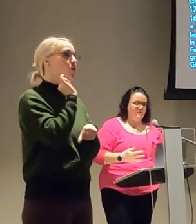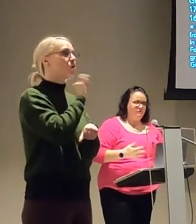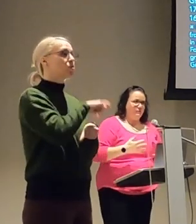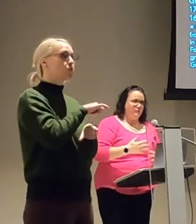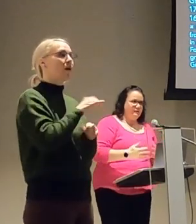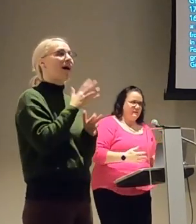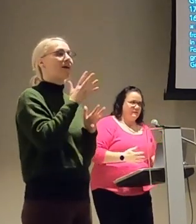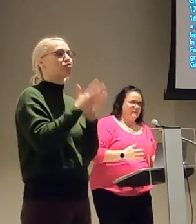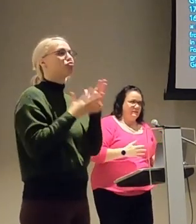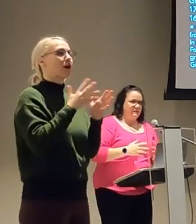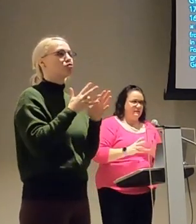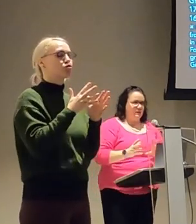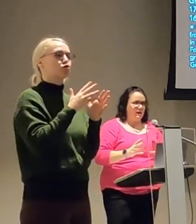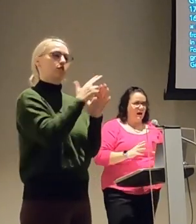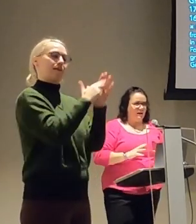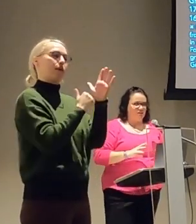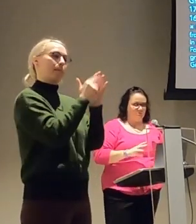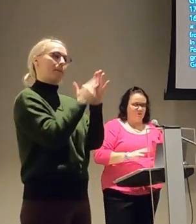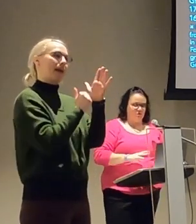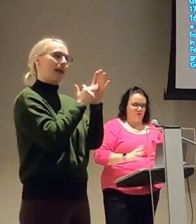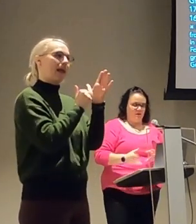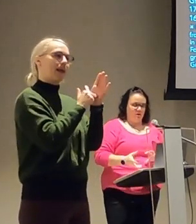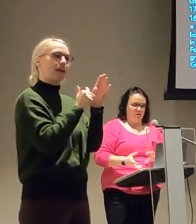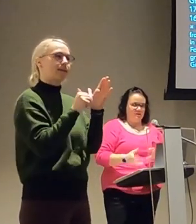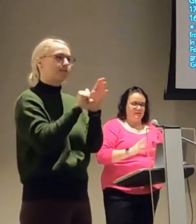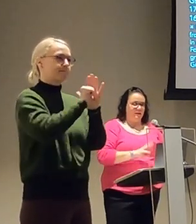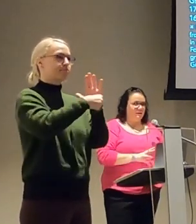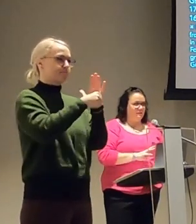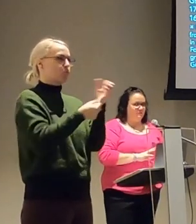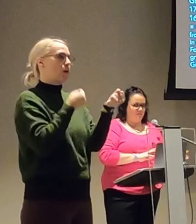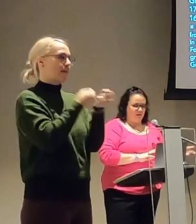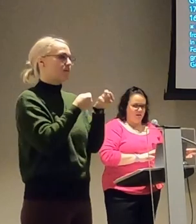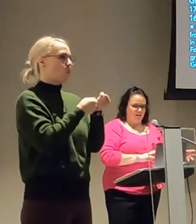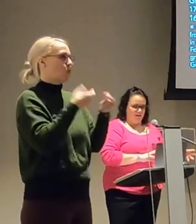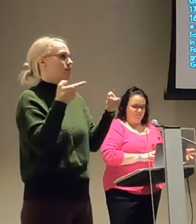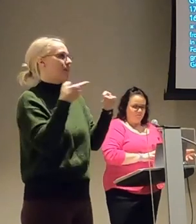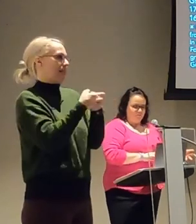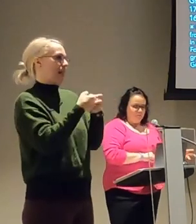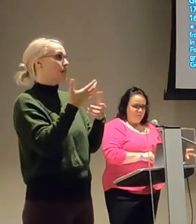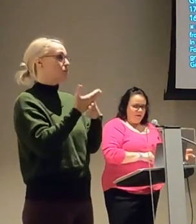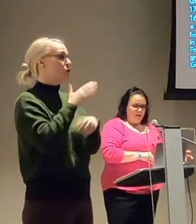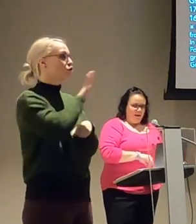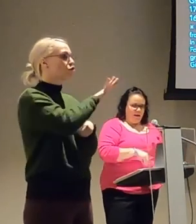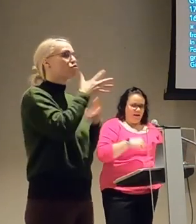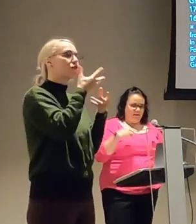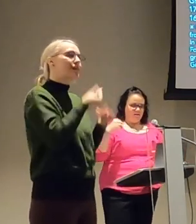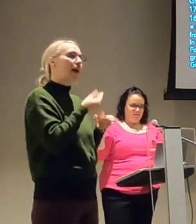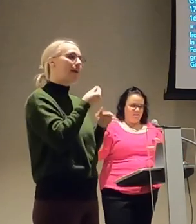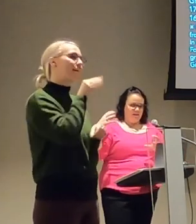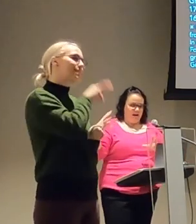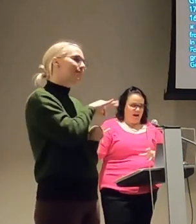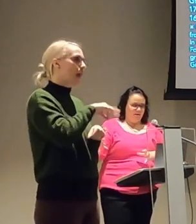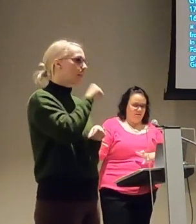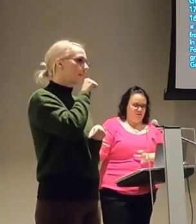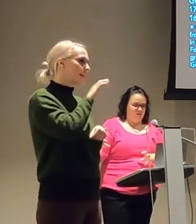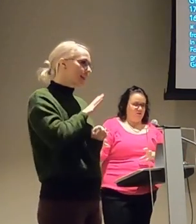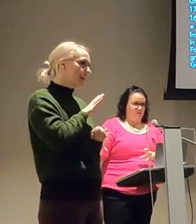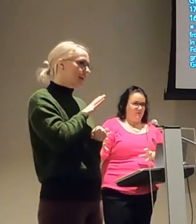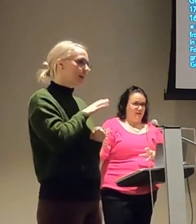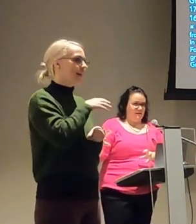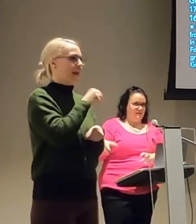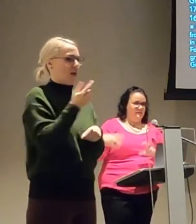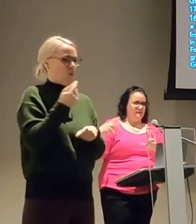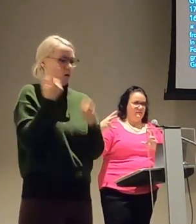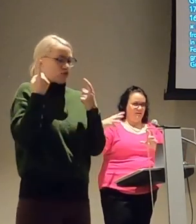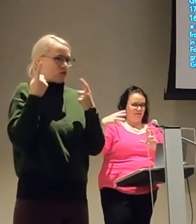of reinforces this clash between her delicate femininity and the act that just